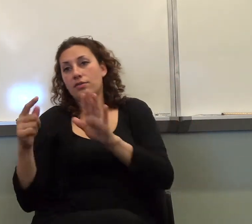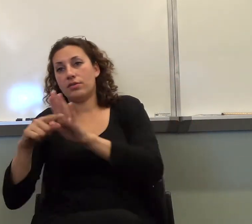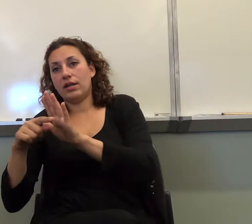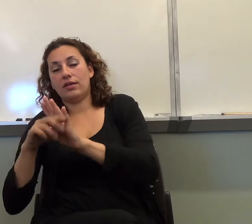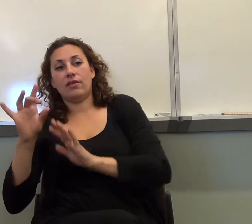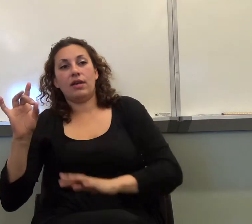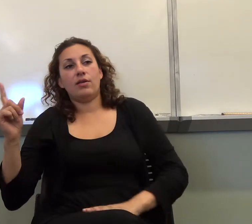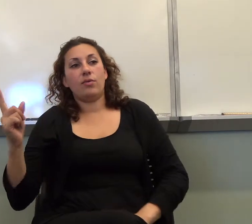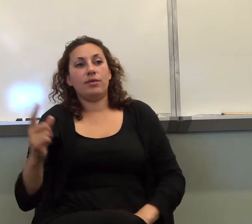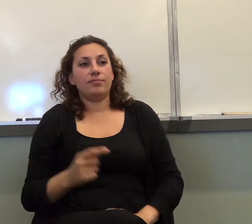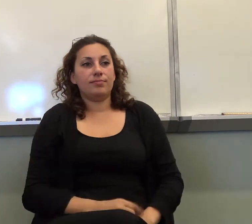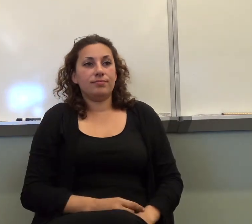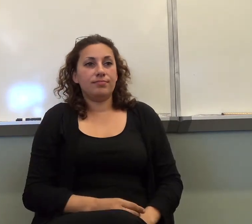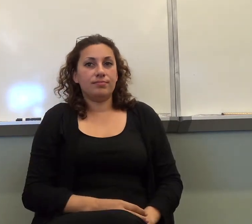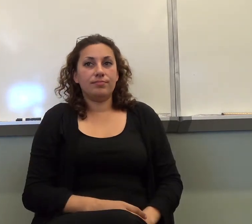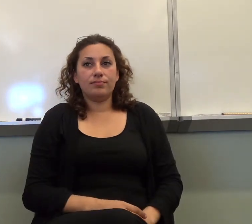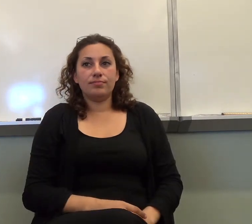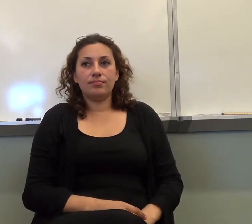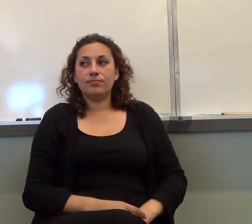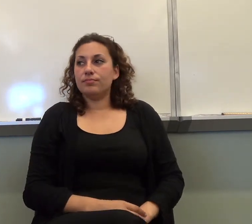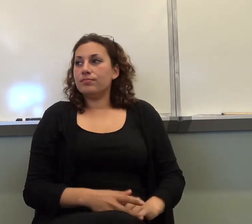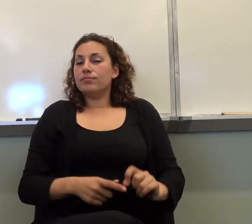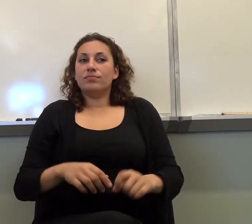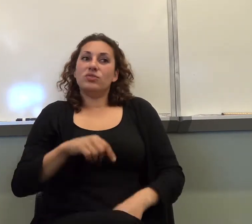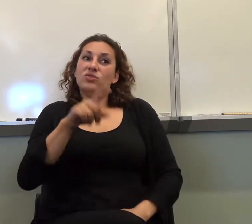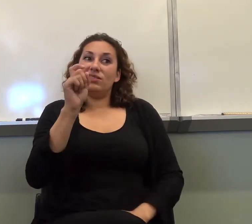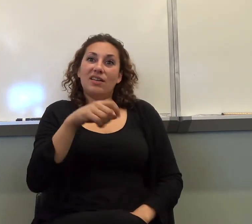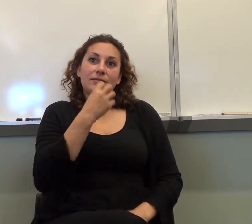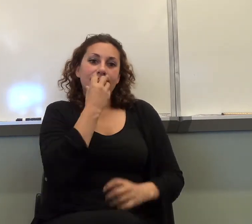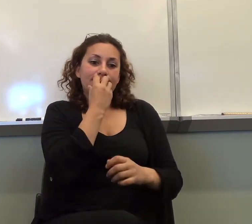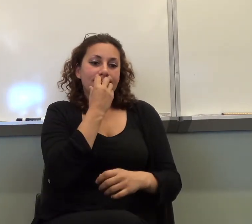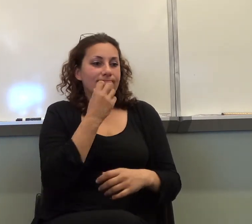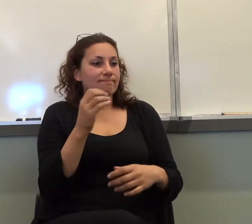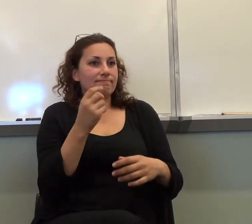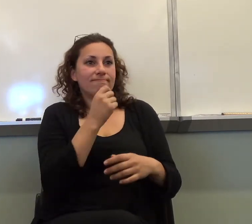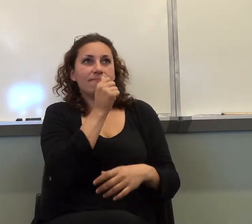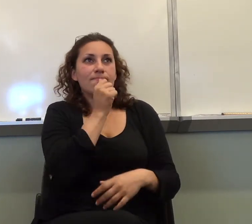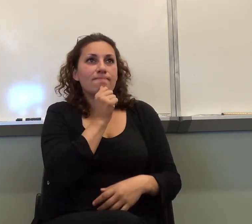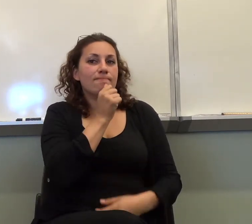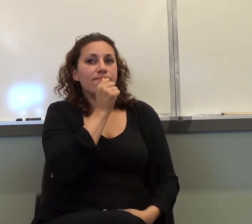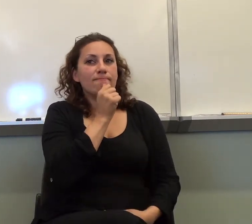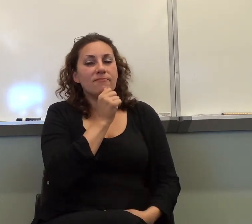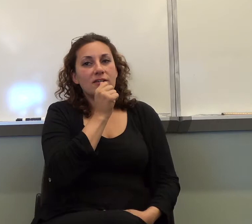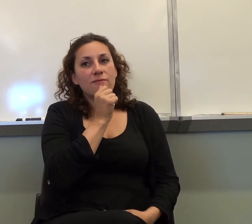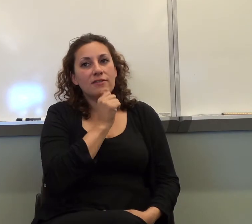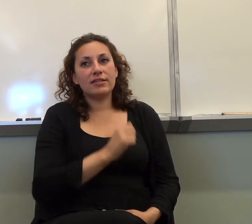have to live with that. Yeah, that makes no sense. Let's look at a few others, just compare some things.